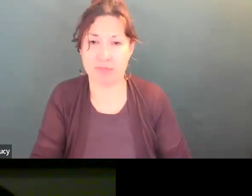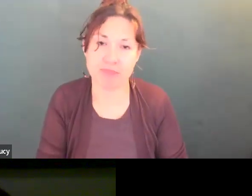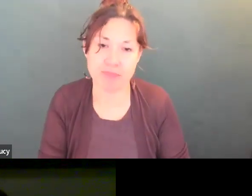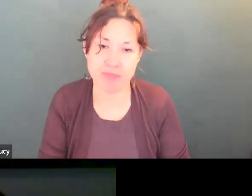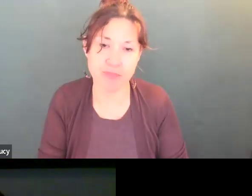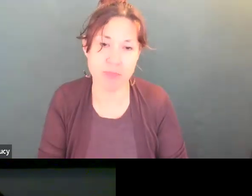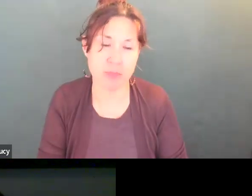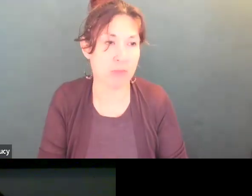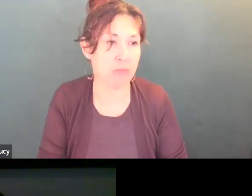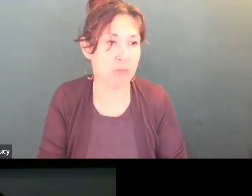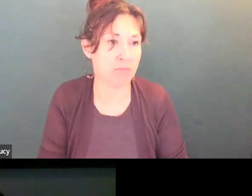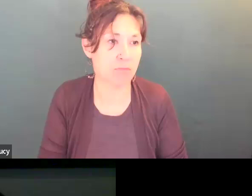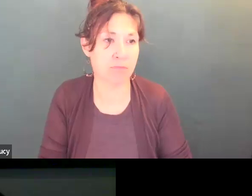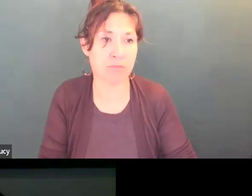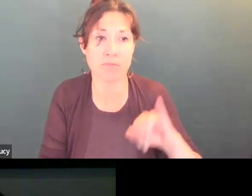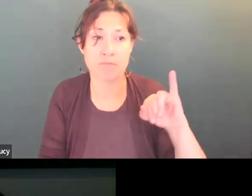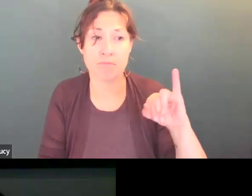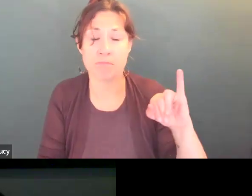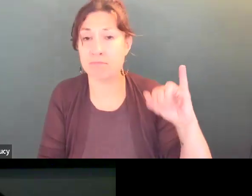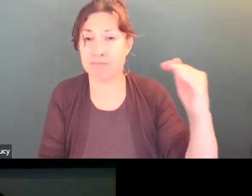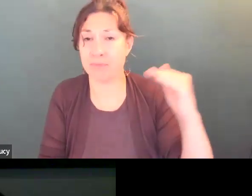Next speaker is Jenny Jacobs.